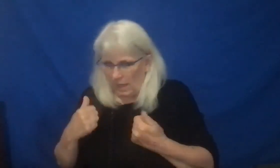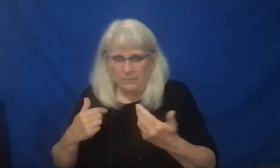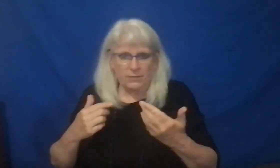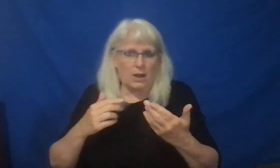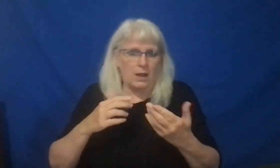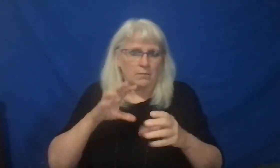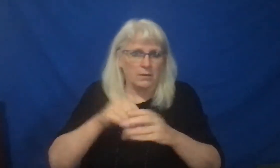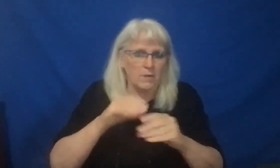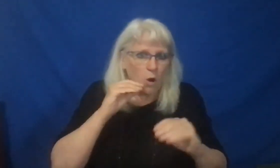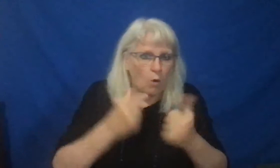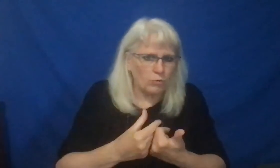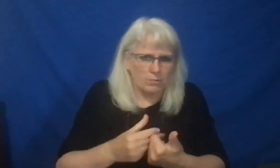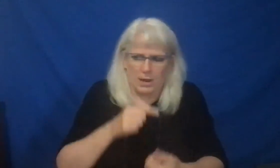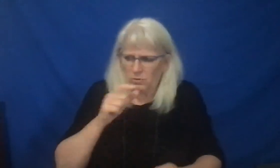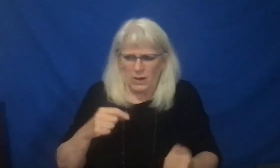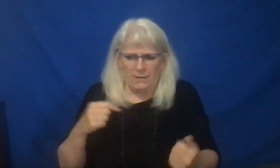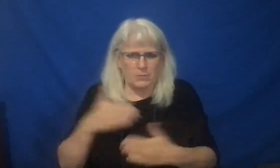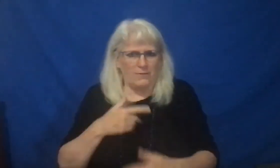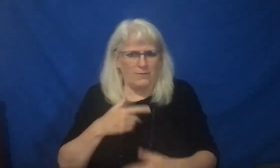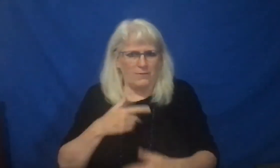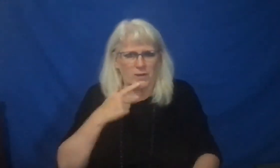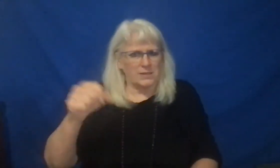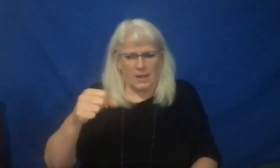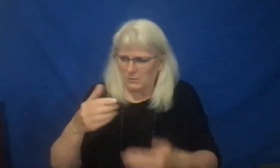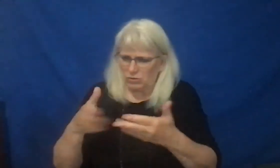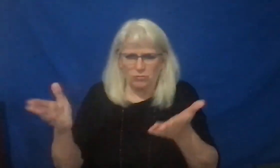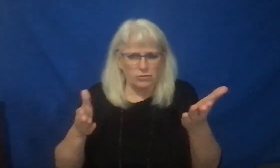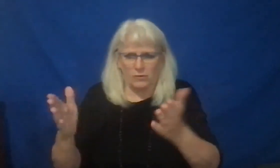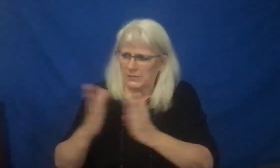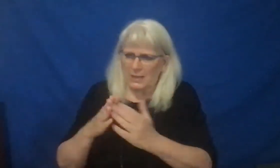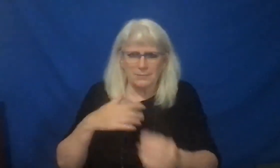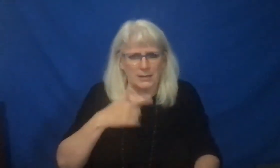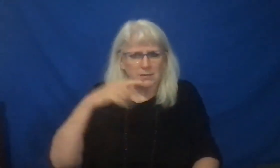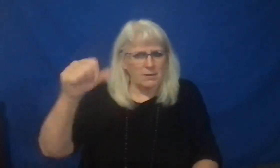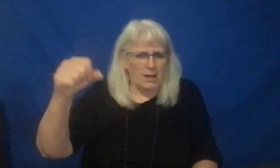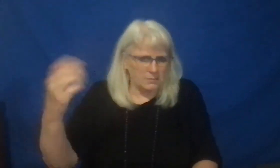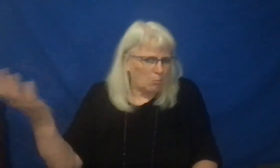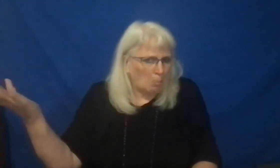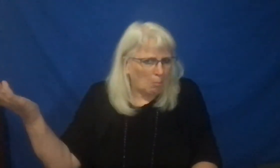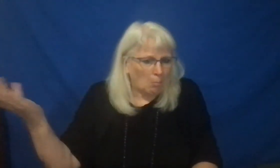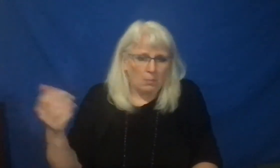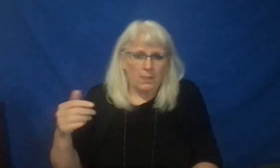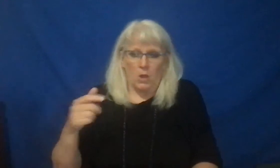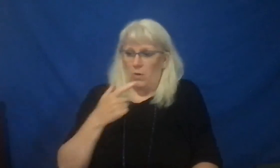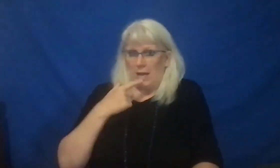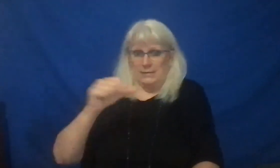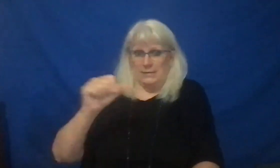have to be afraid of saying yes to general service. It's amazing how when I say yes and I put things on my